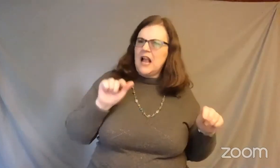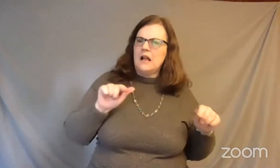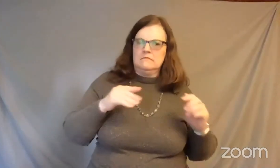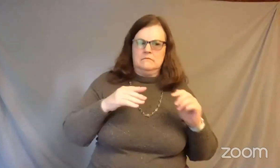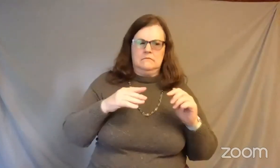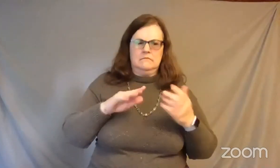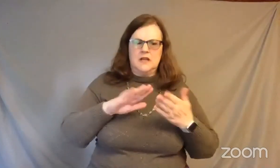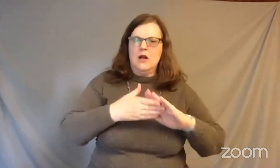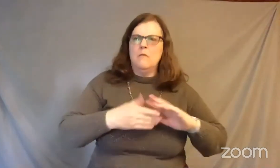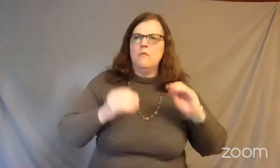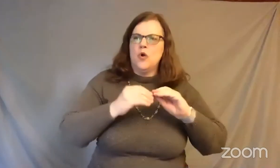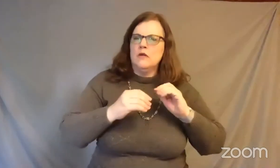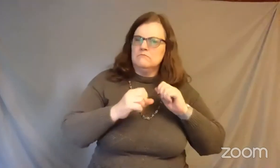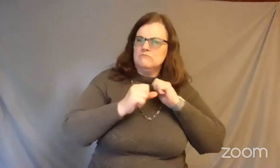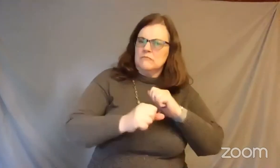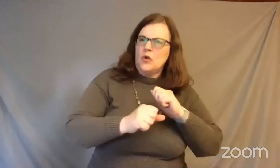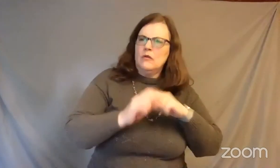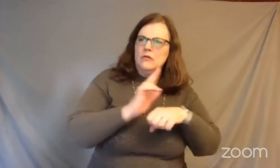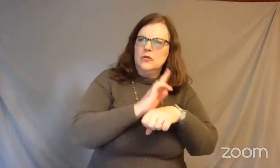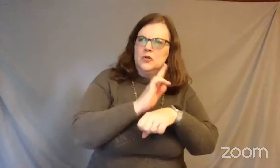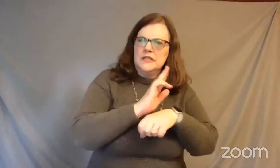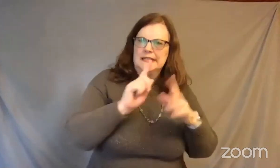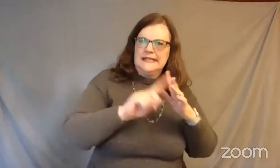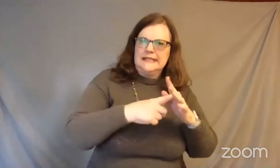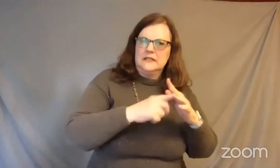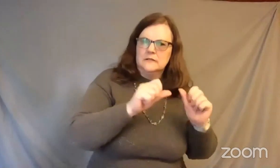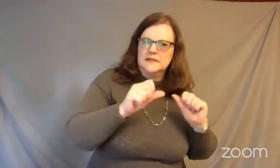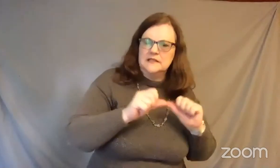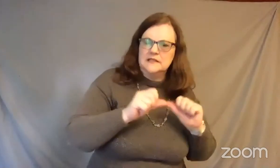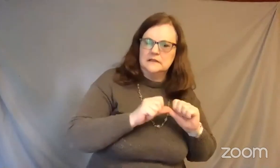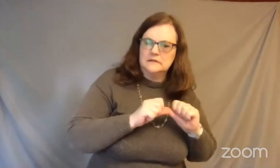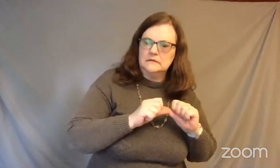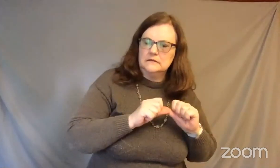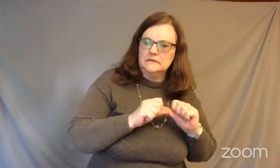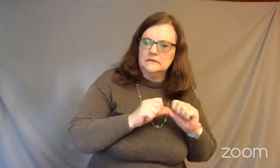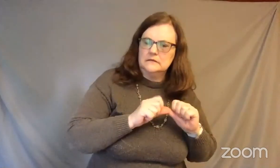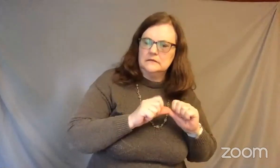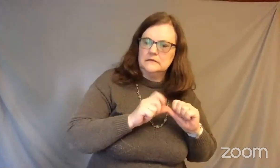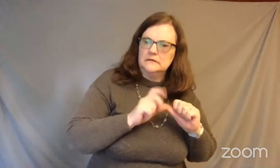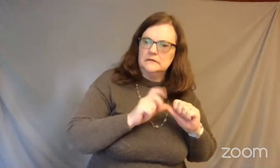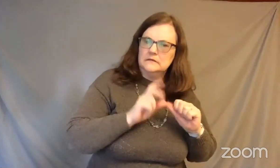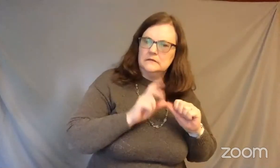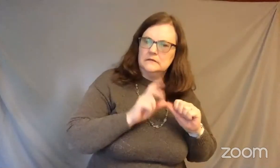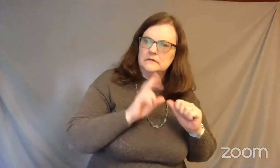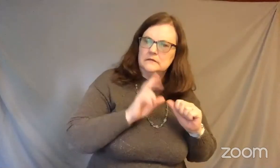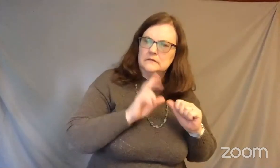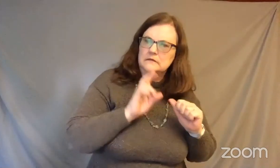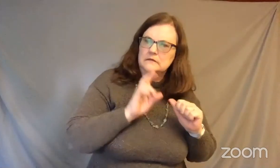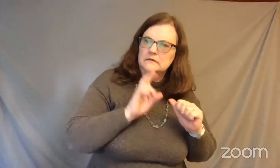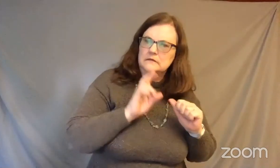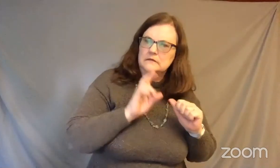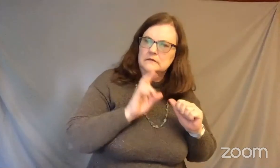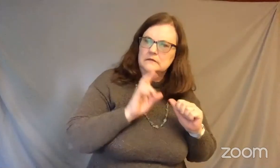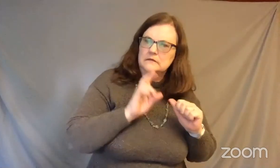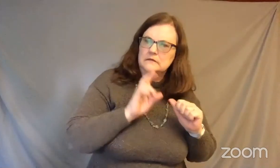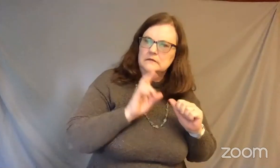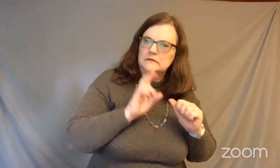But children at the age of 7, we notice, suddenly start relying heavily on the first position.